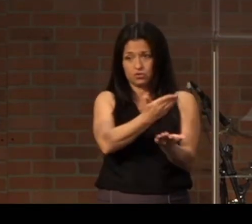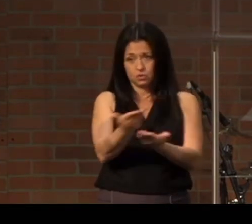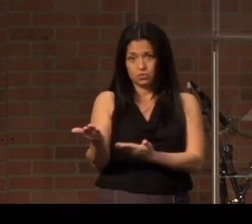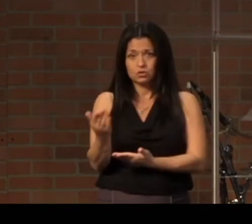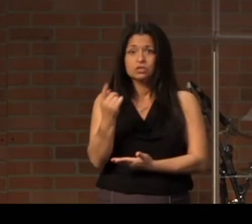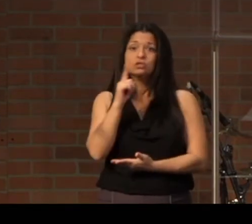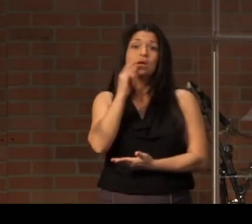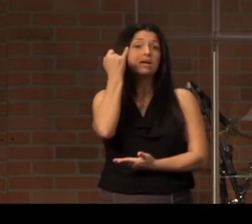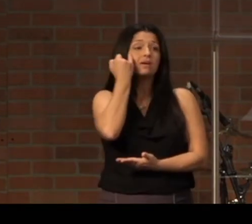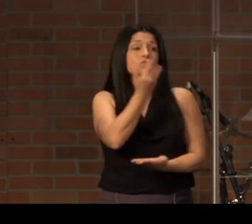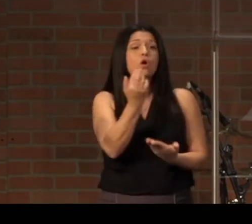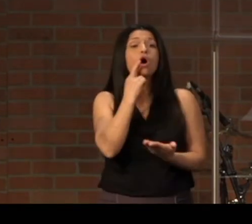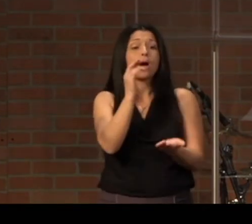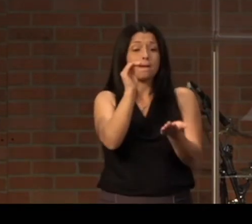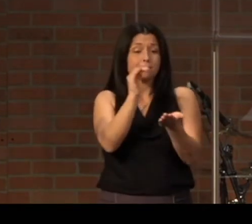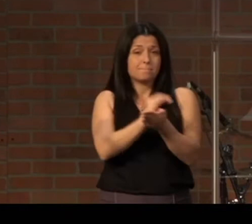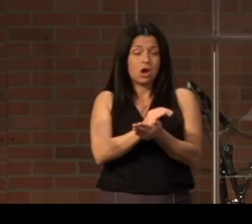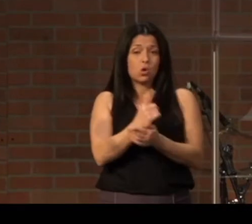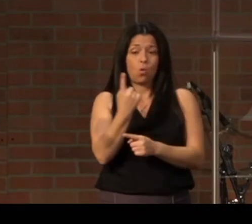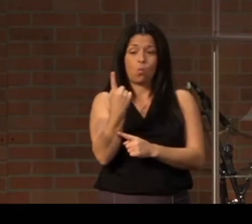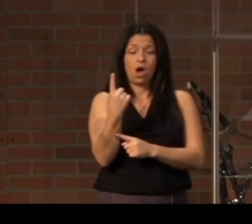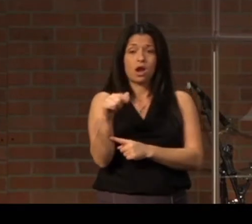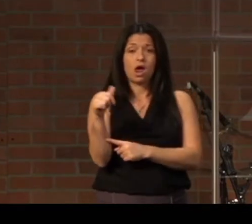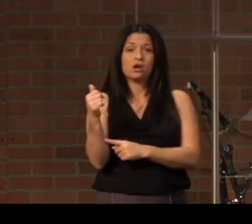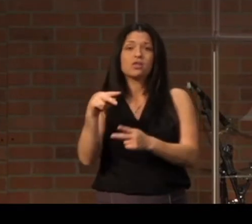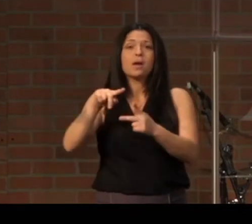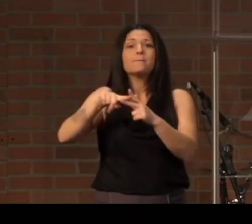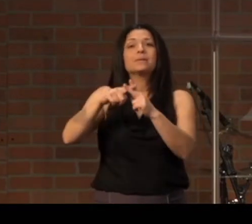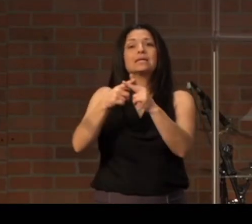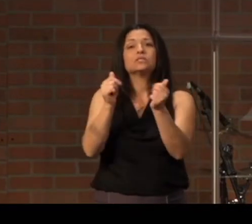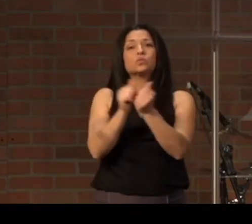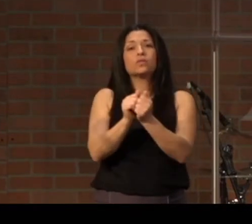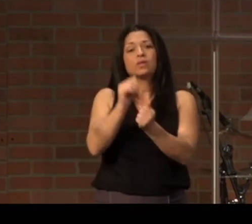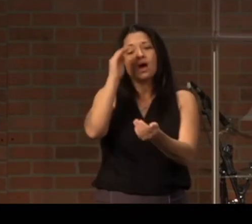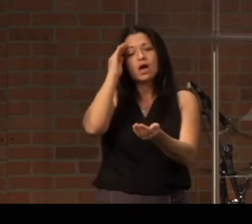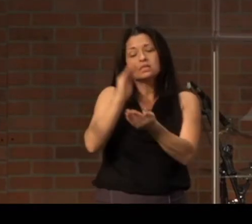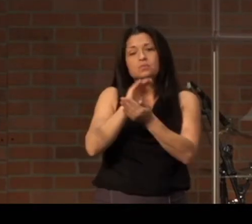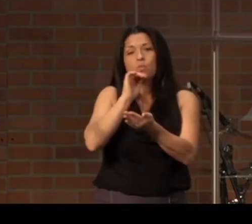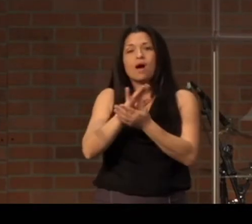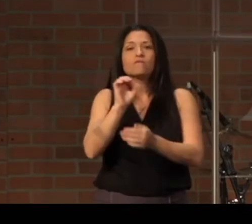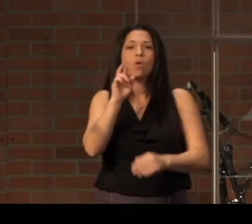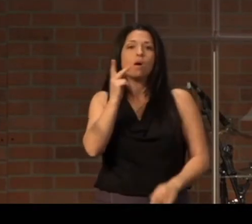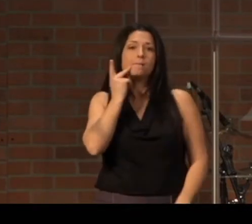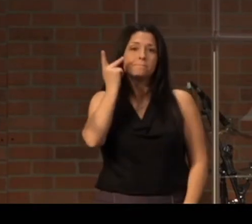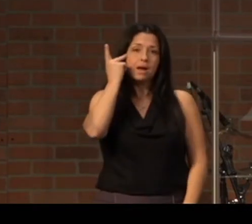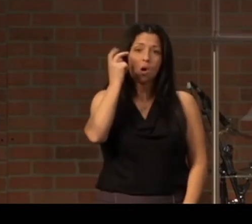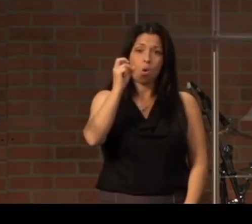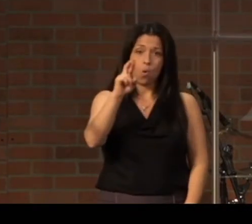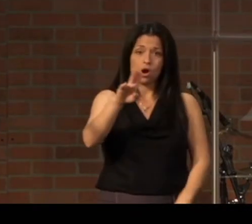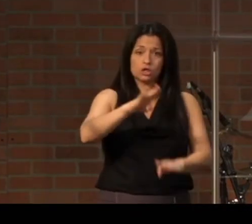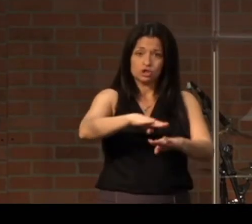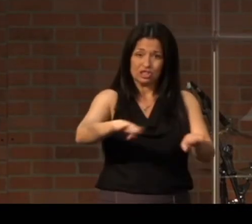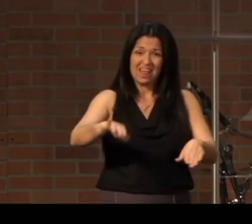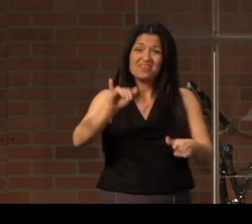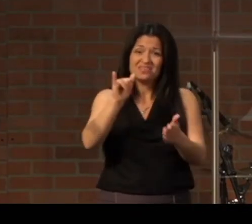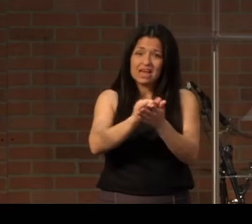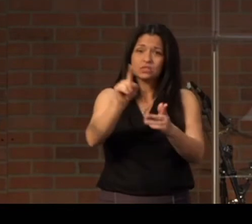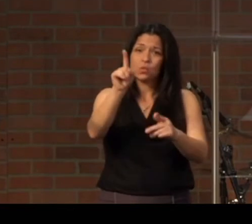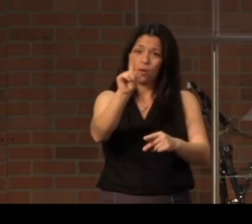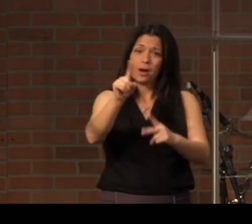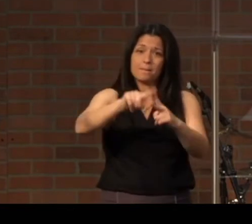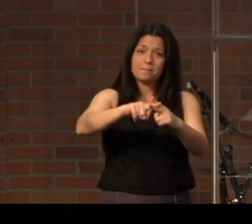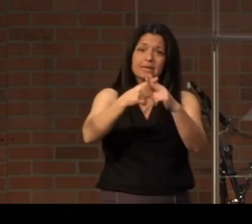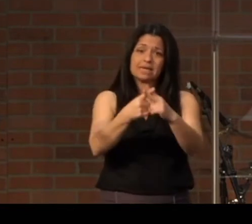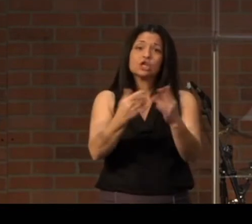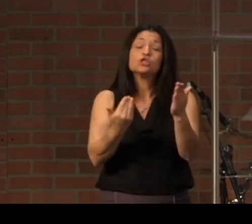so if you're married, one another begins with your spouse or with your parents or with your children. That's where it begins. The new commandment is to